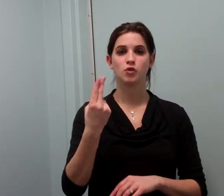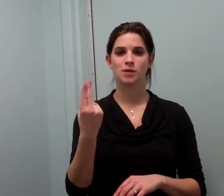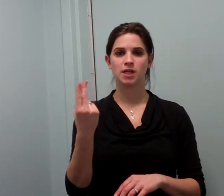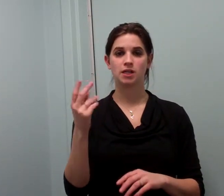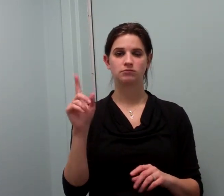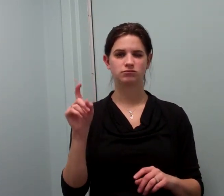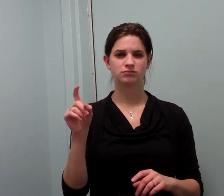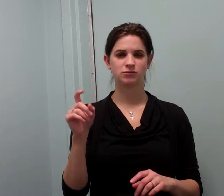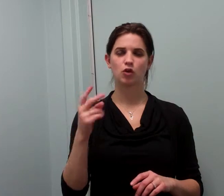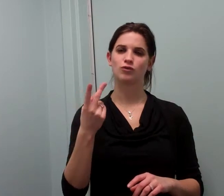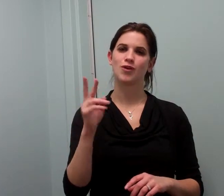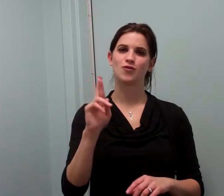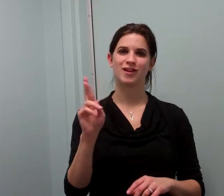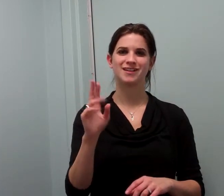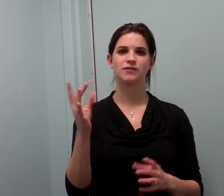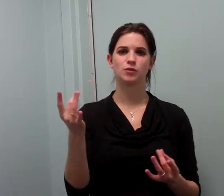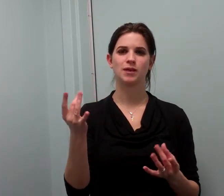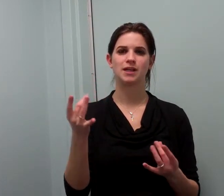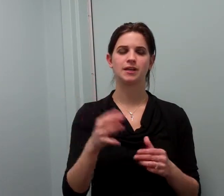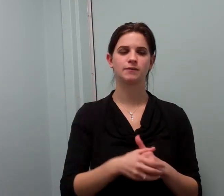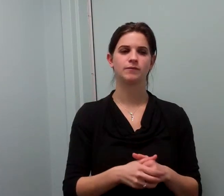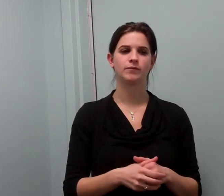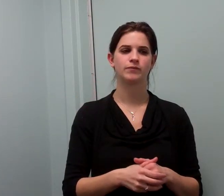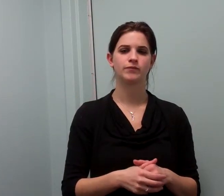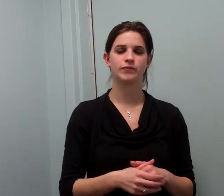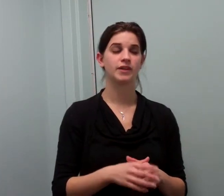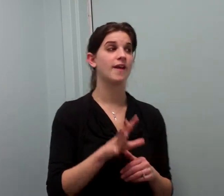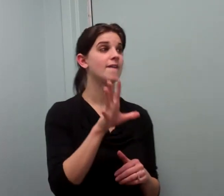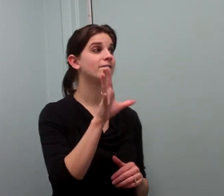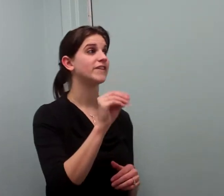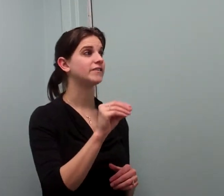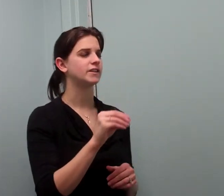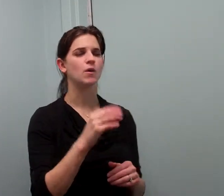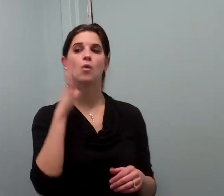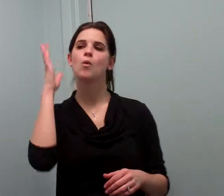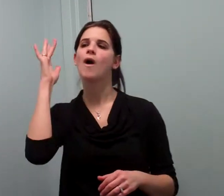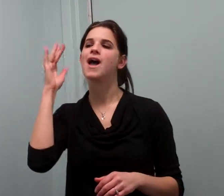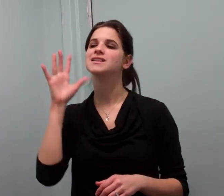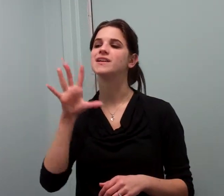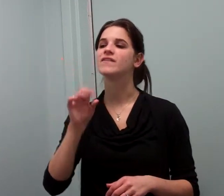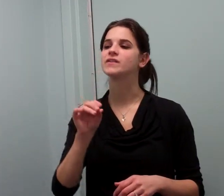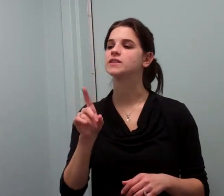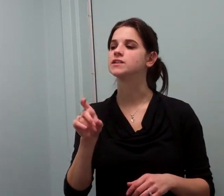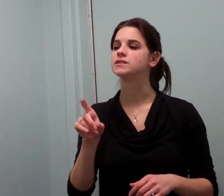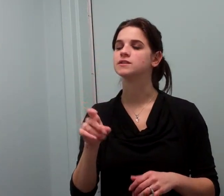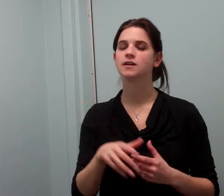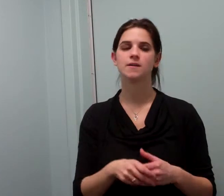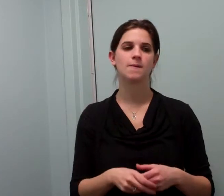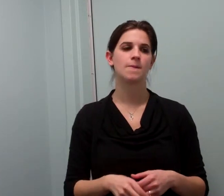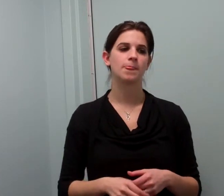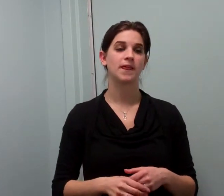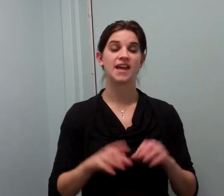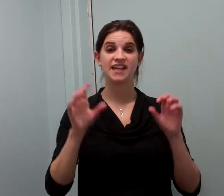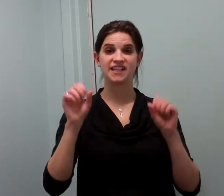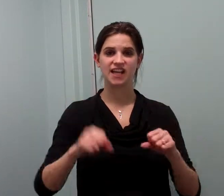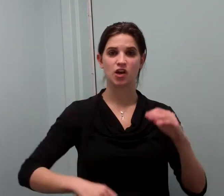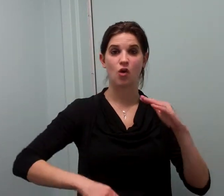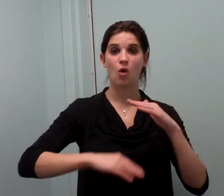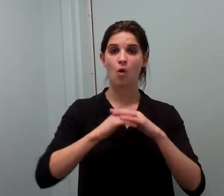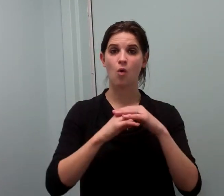that? Why is it 50? Okay. It can hold 10 milliliters total. And currently the